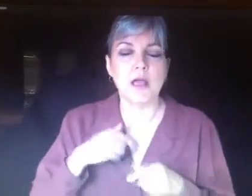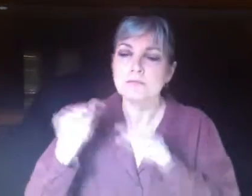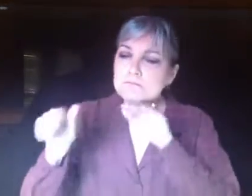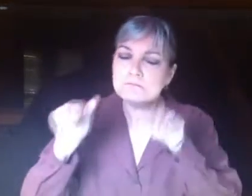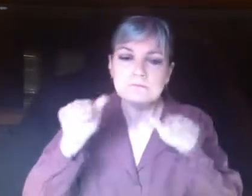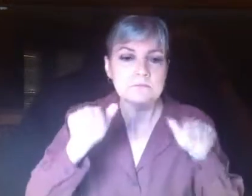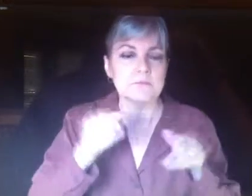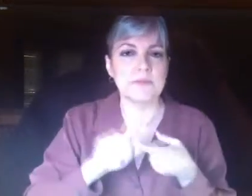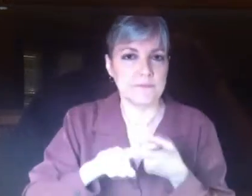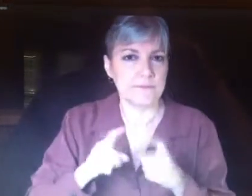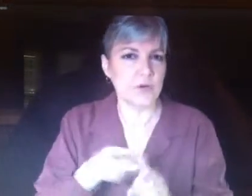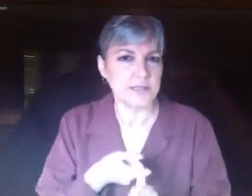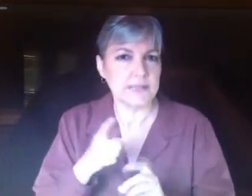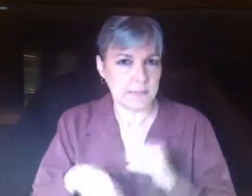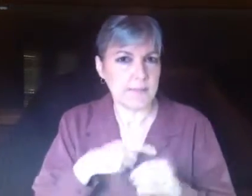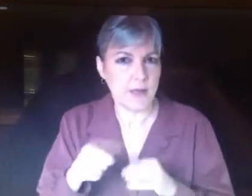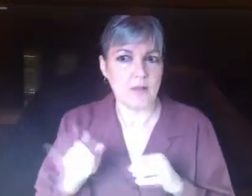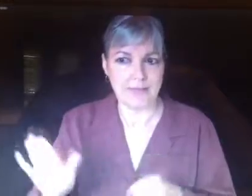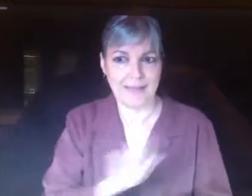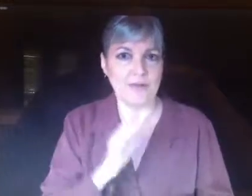to talk about their experience.